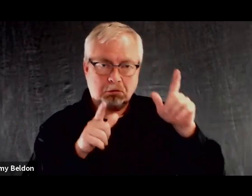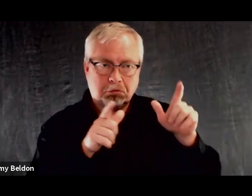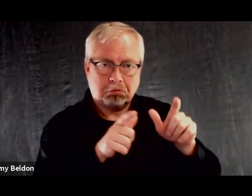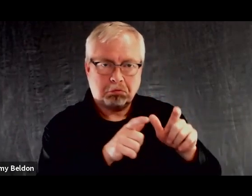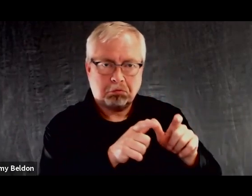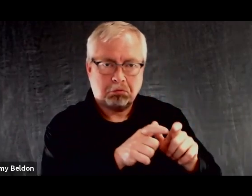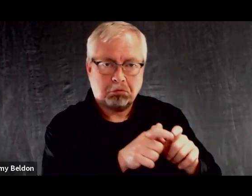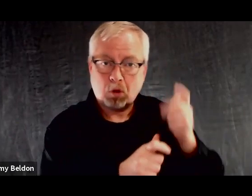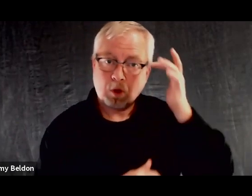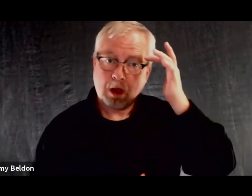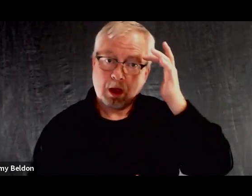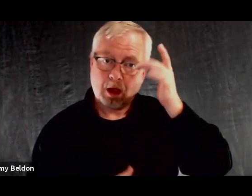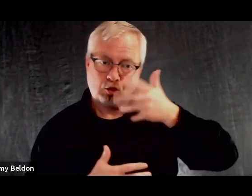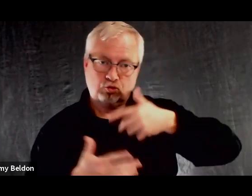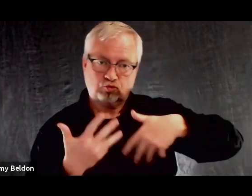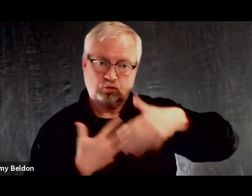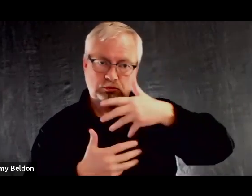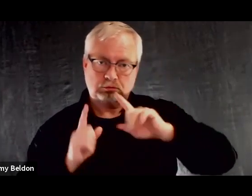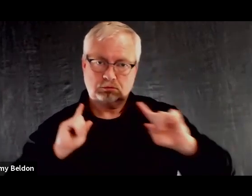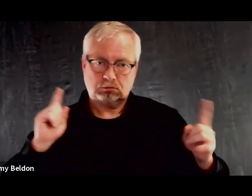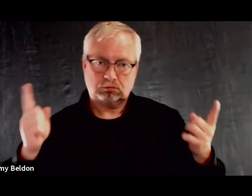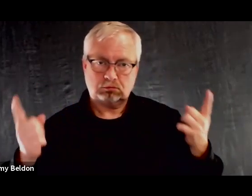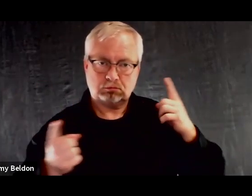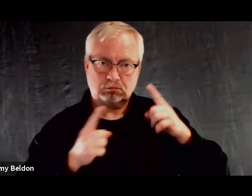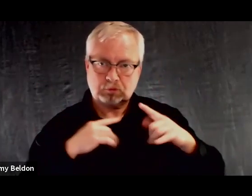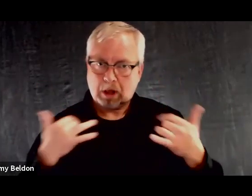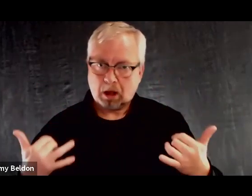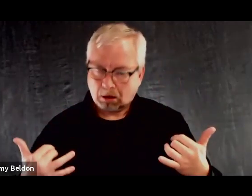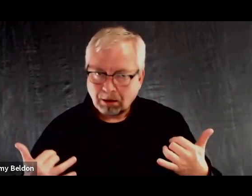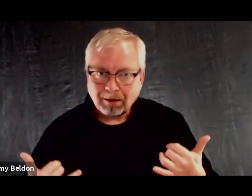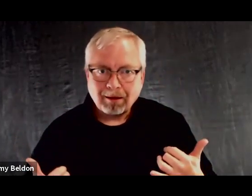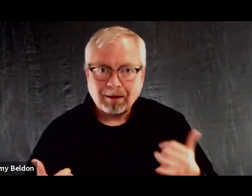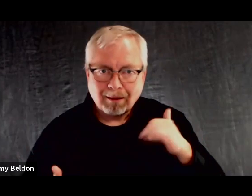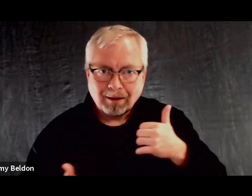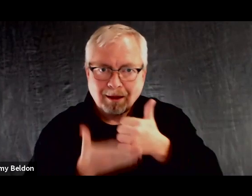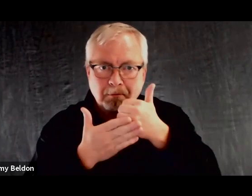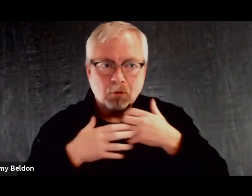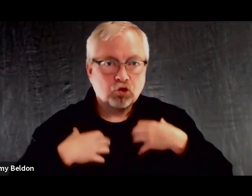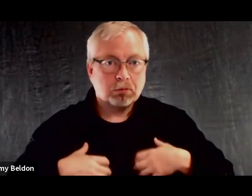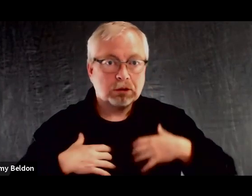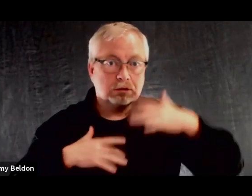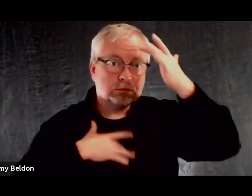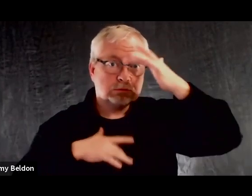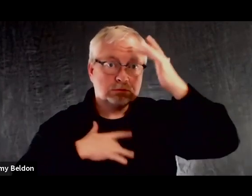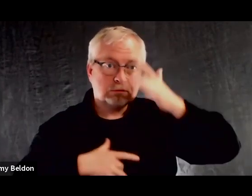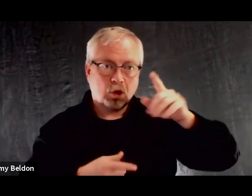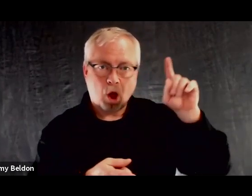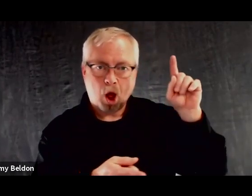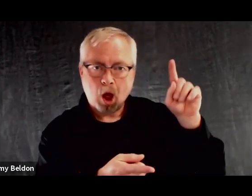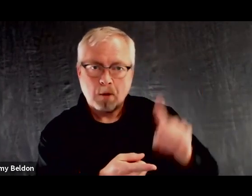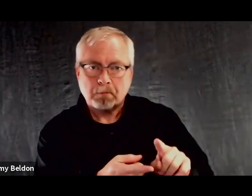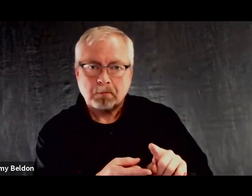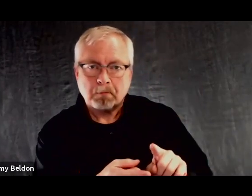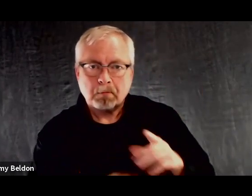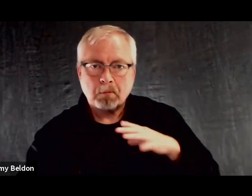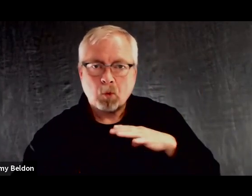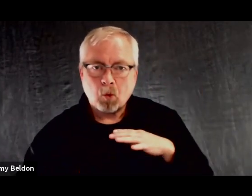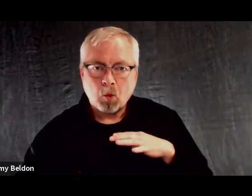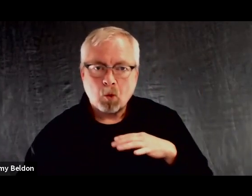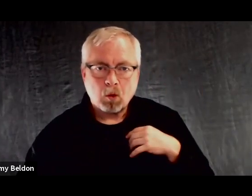really eliminated transmission of that respiratory illness. So I think that our social distancing has had a great